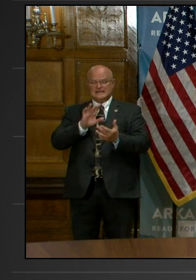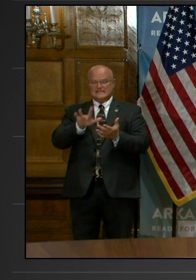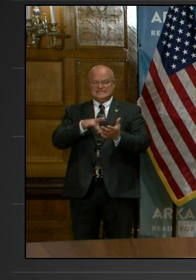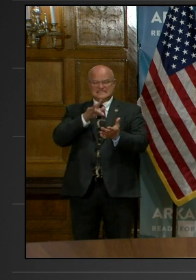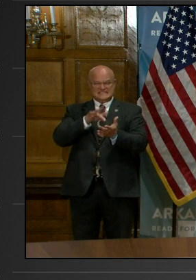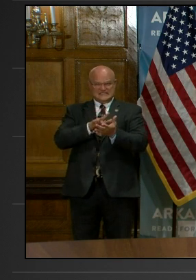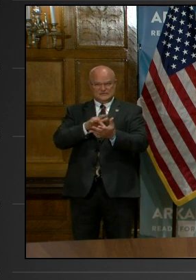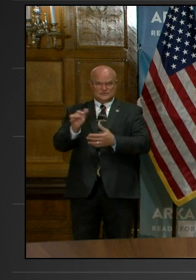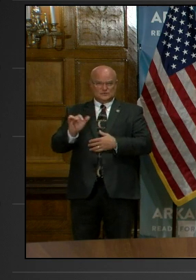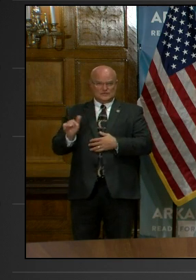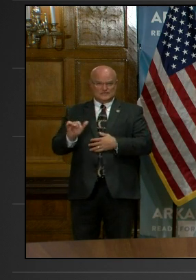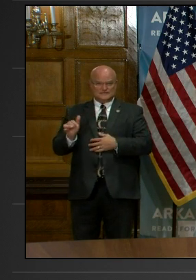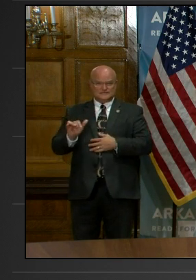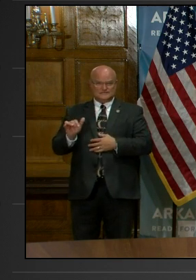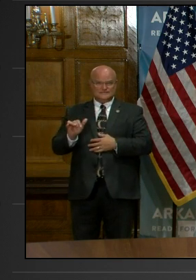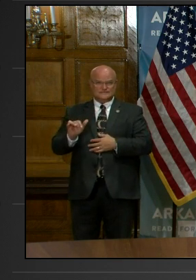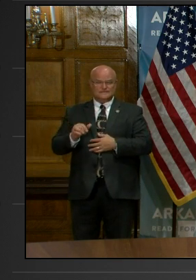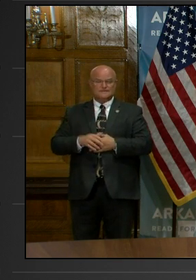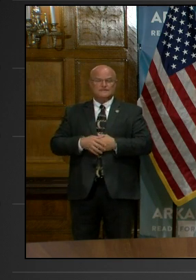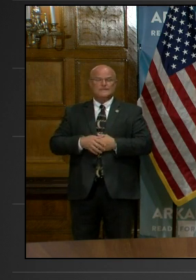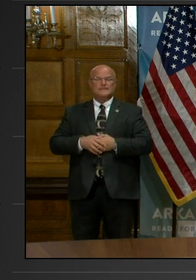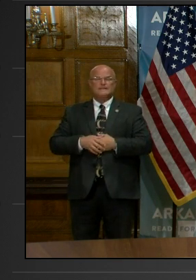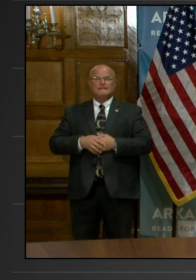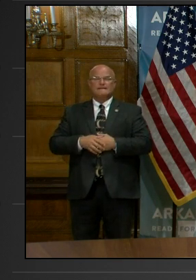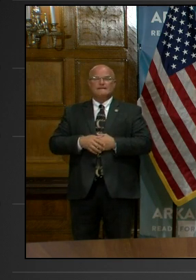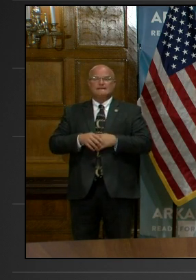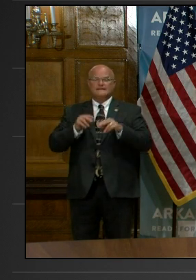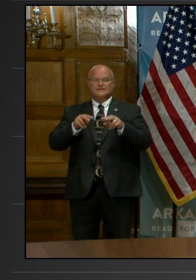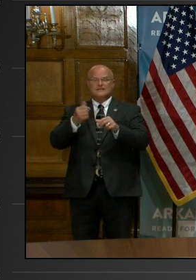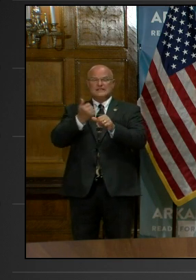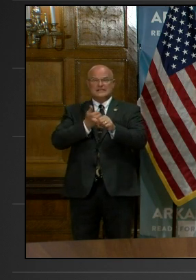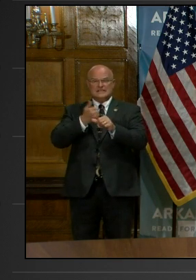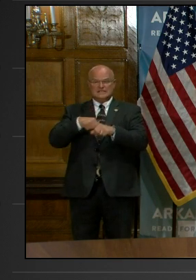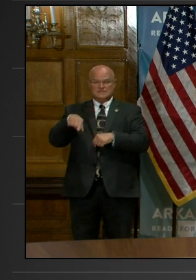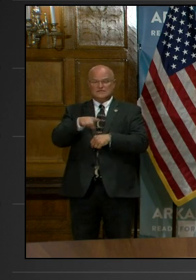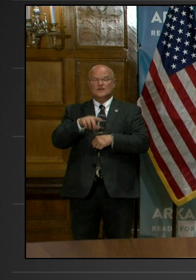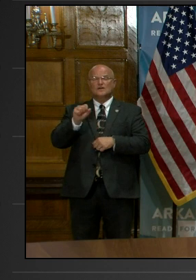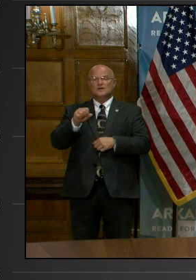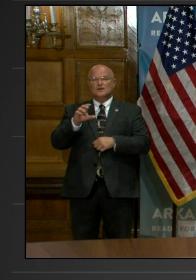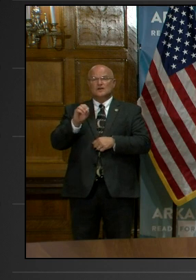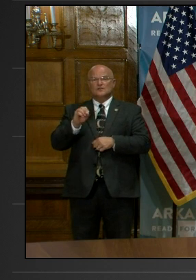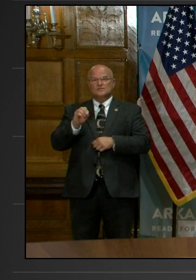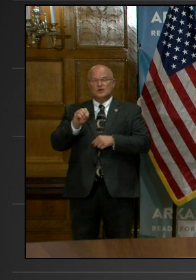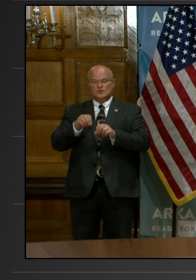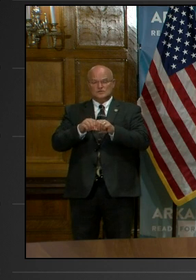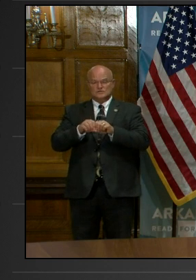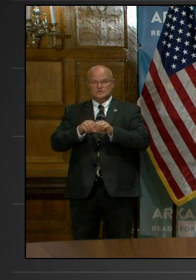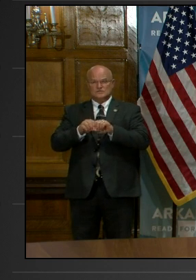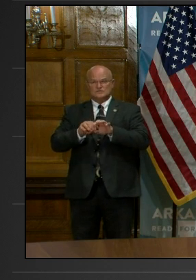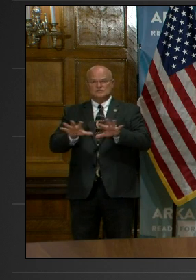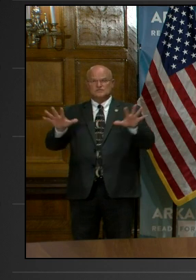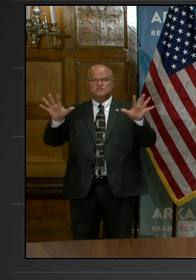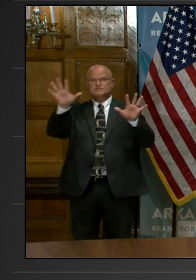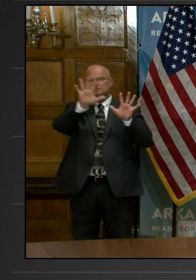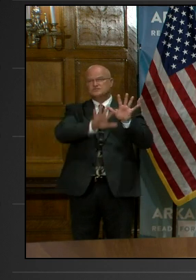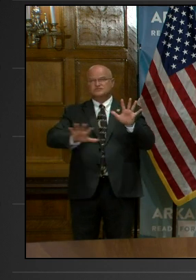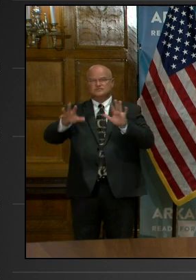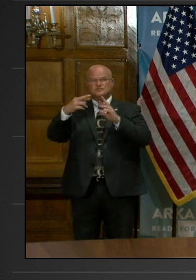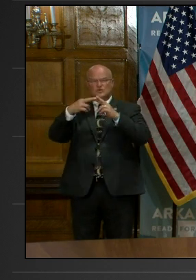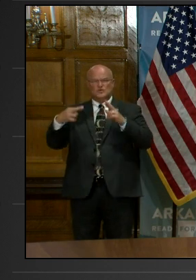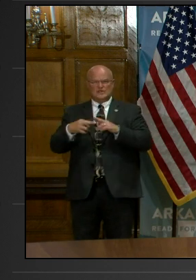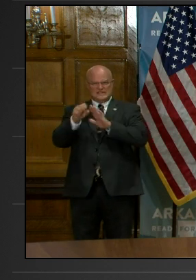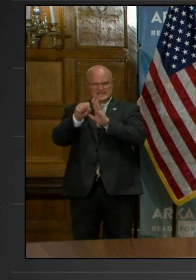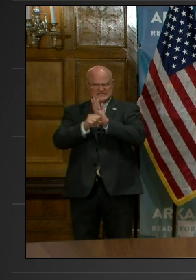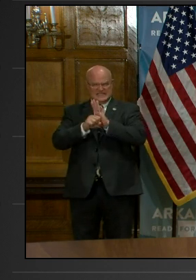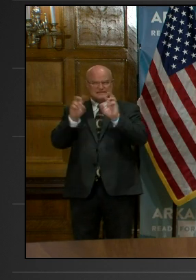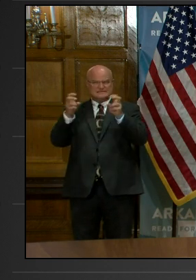central region as well. And then you look at each of those. So it's spread out in the different regions of the state in